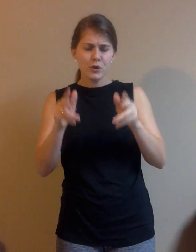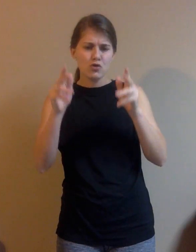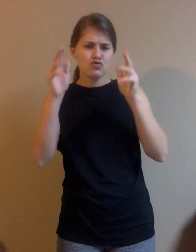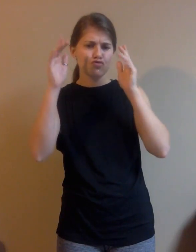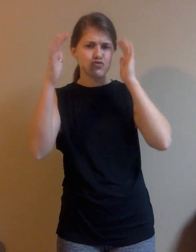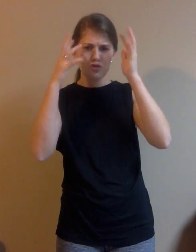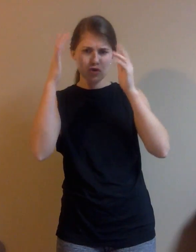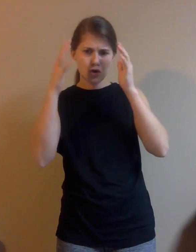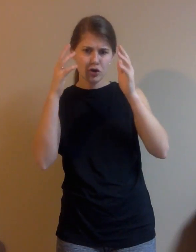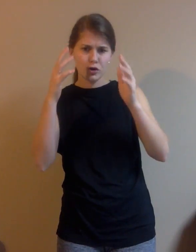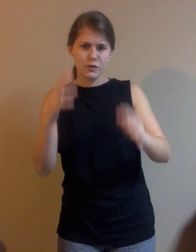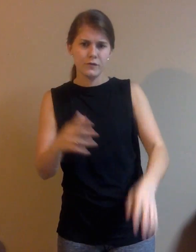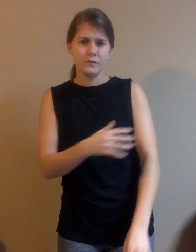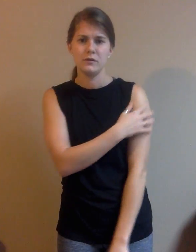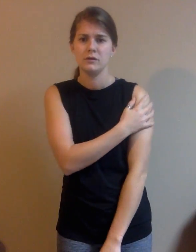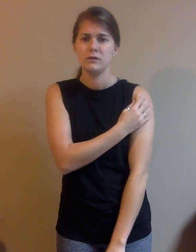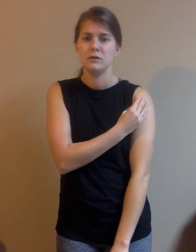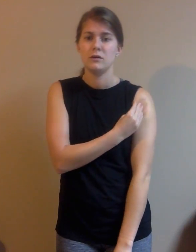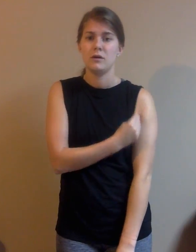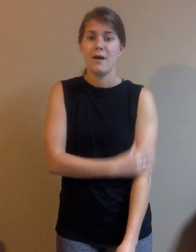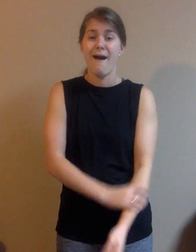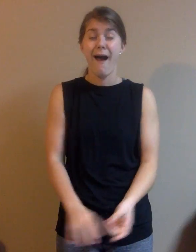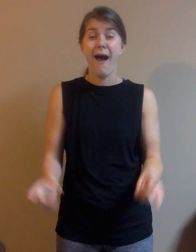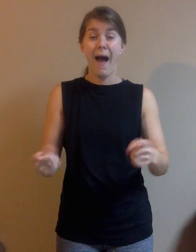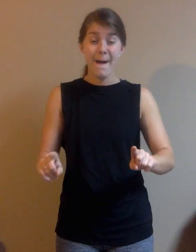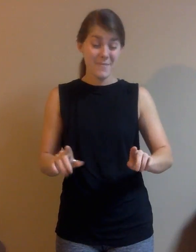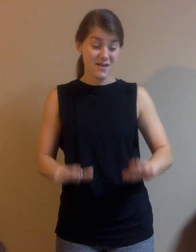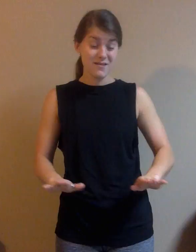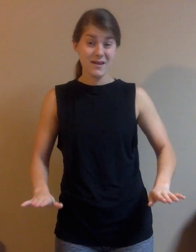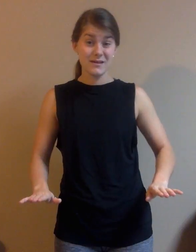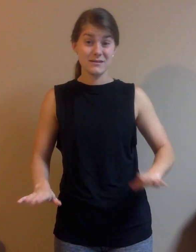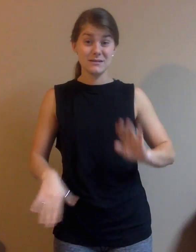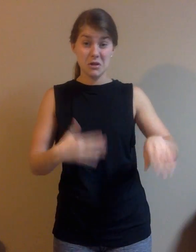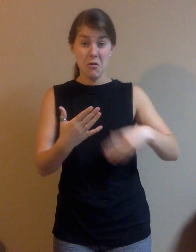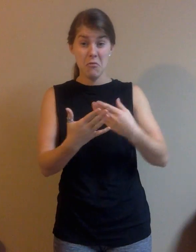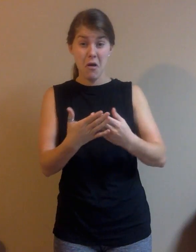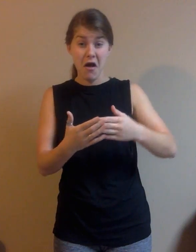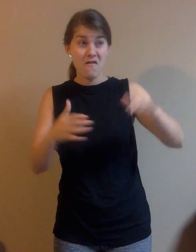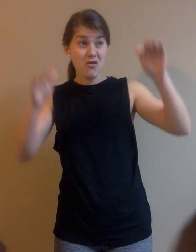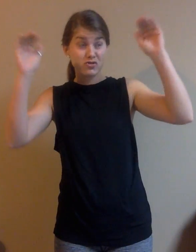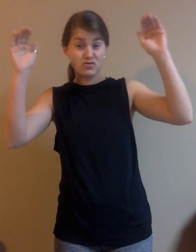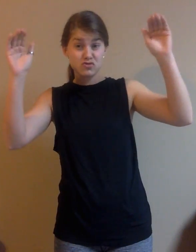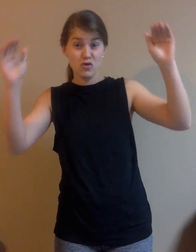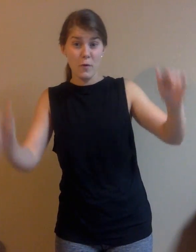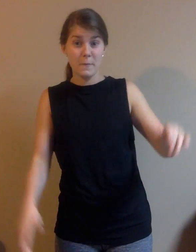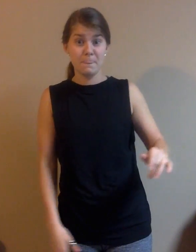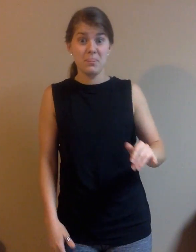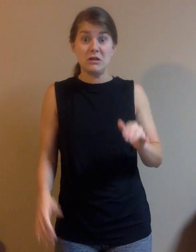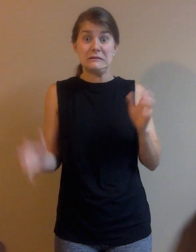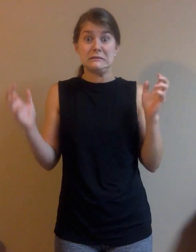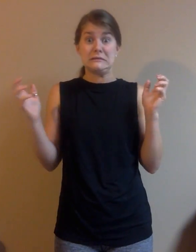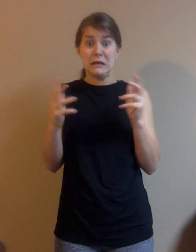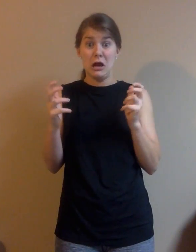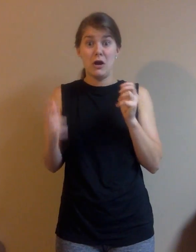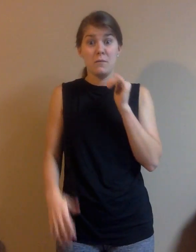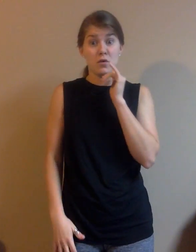they get to be adults, most kids have lost that capacity. They have become frightened of being wrong. And we run our companies this, by the way. We